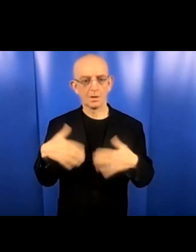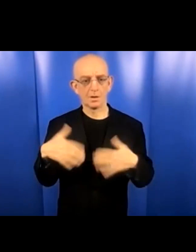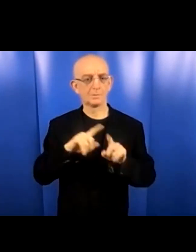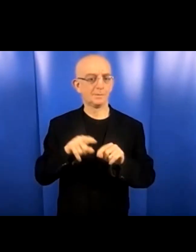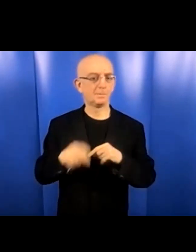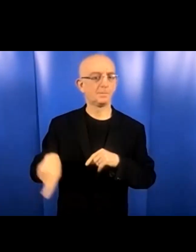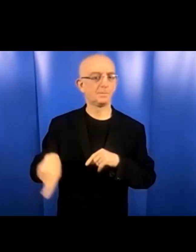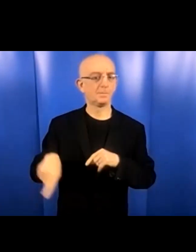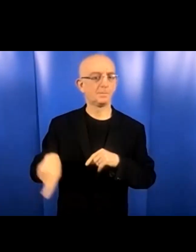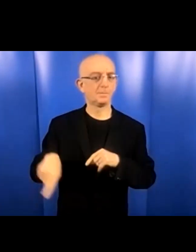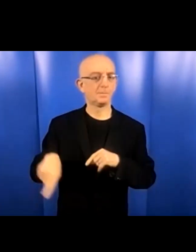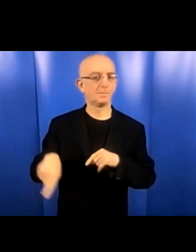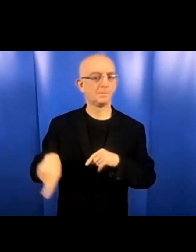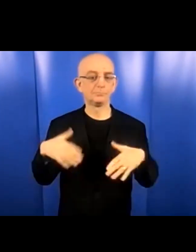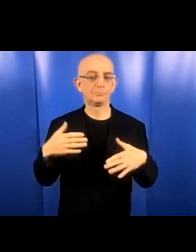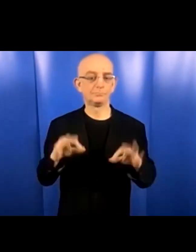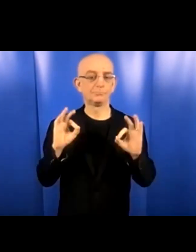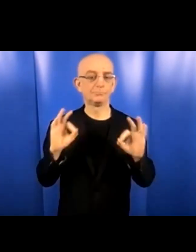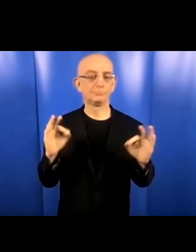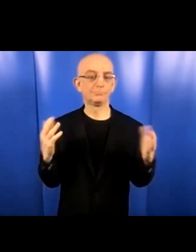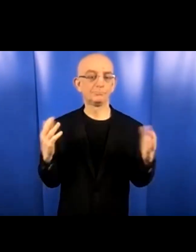lovely evening, and